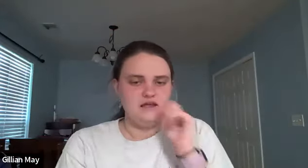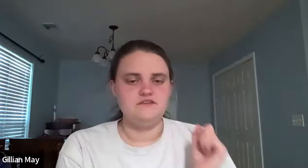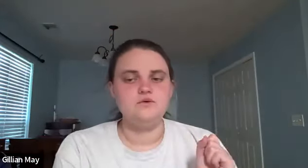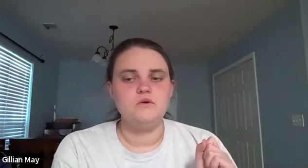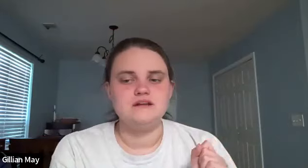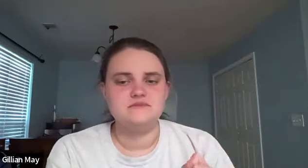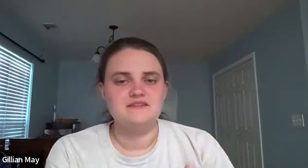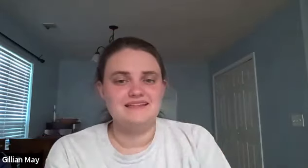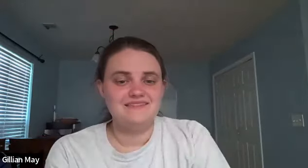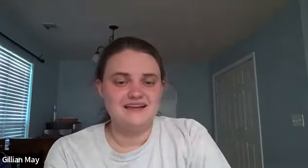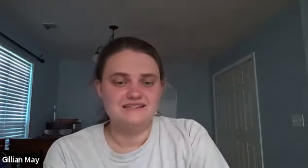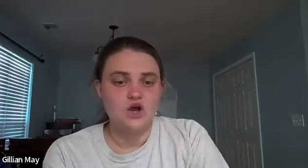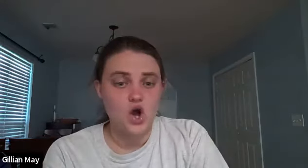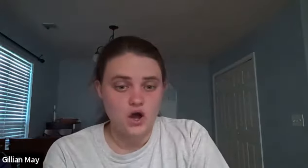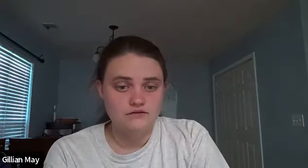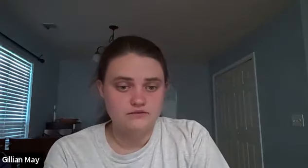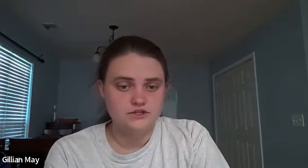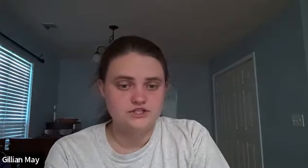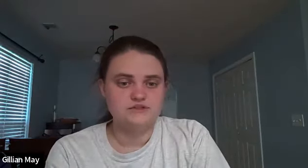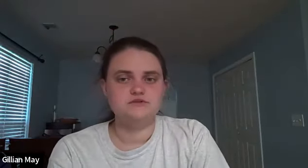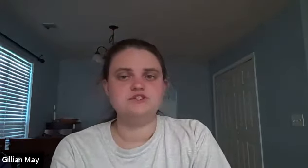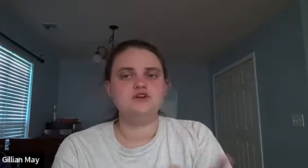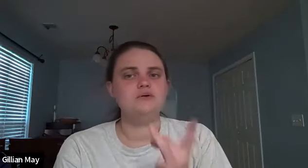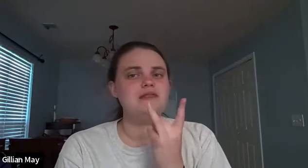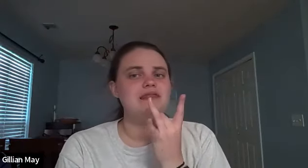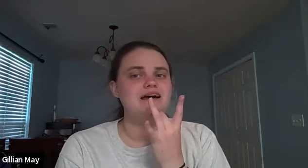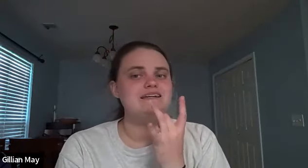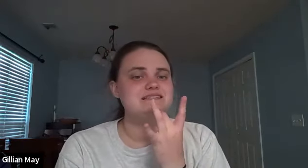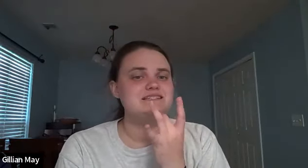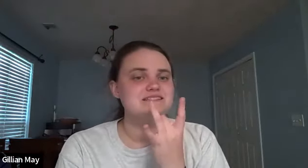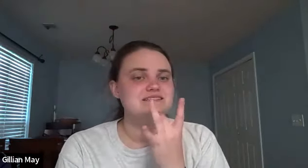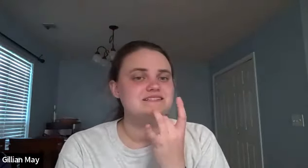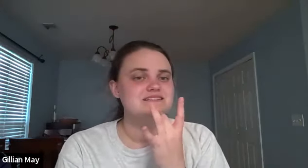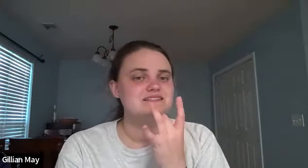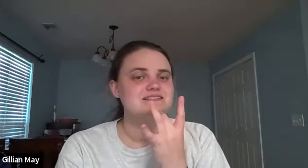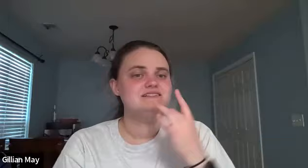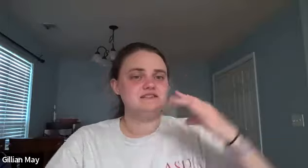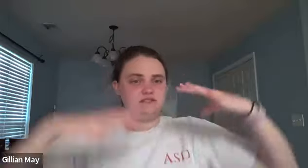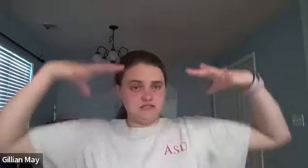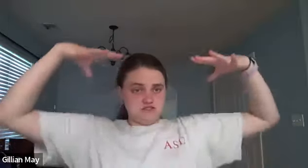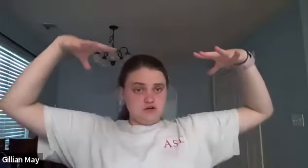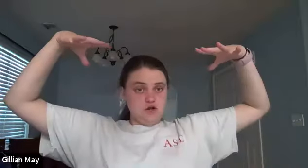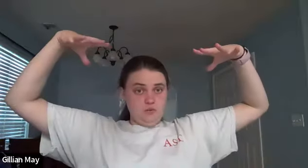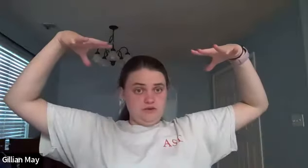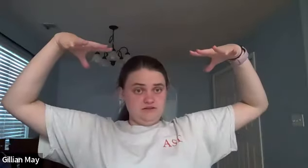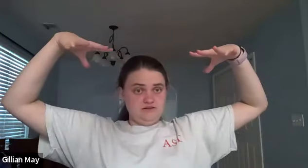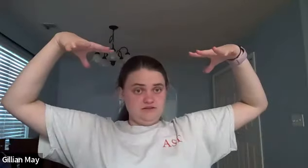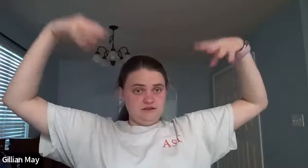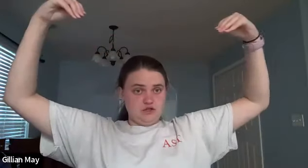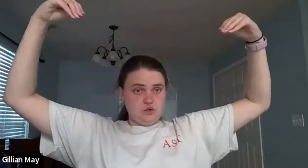If you wanted something like lights off, what you would do is you'd go light and start open and